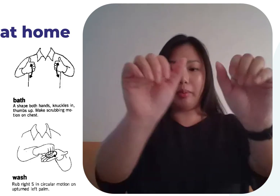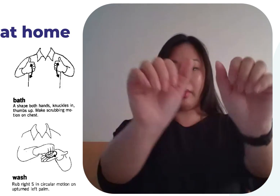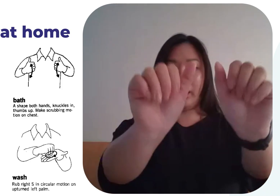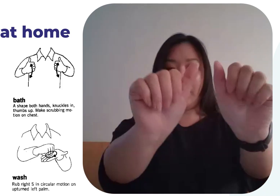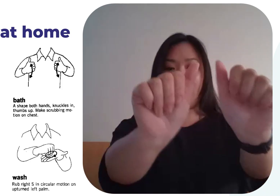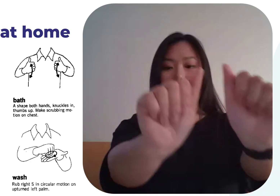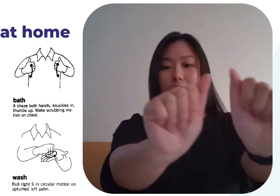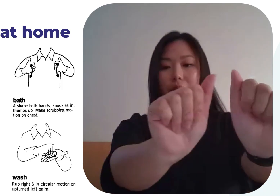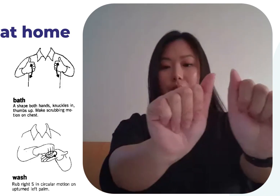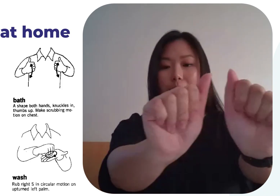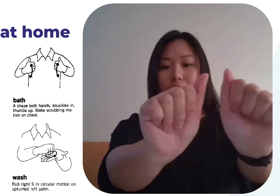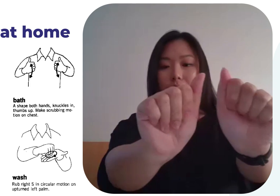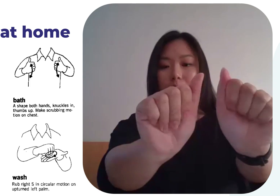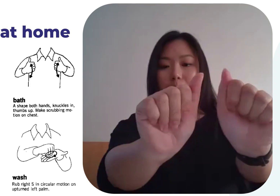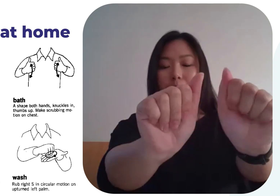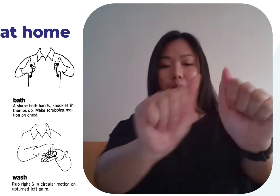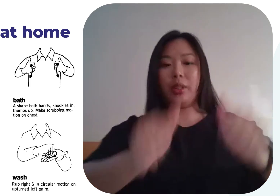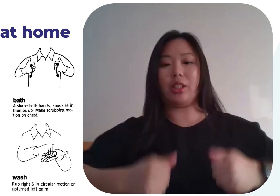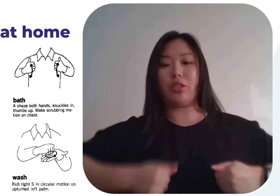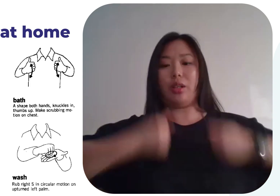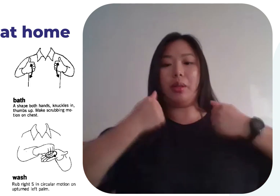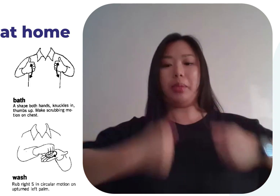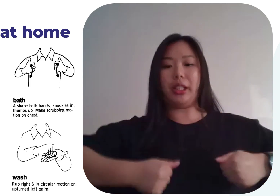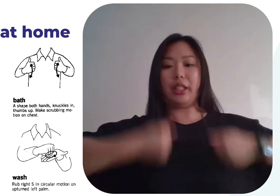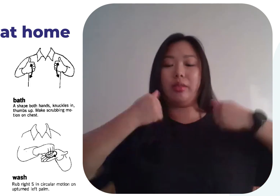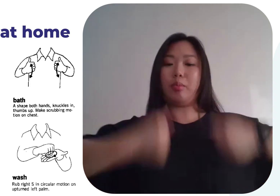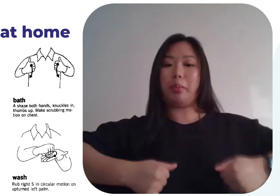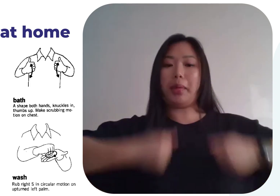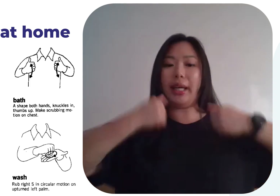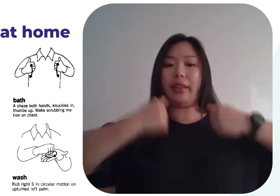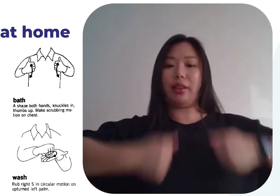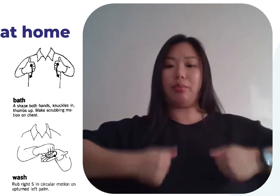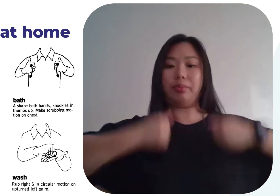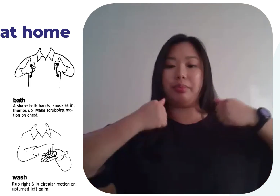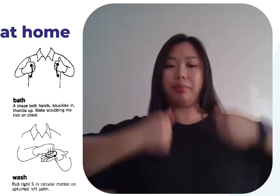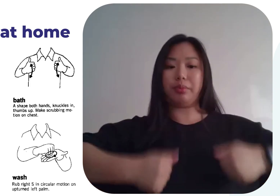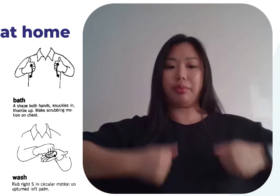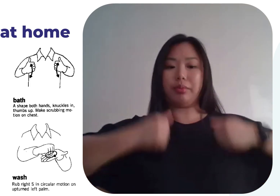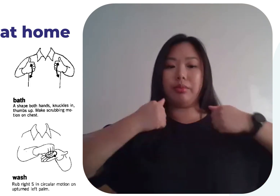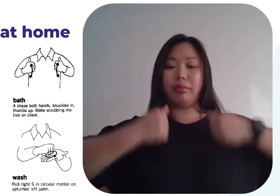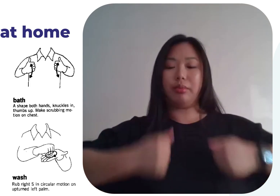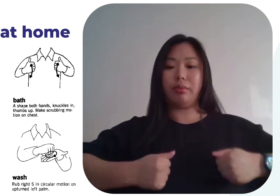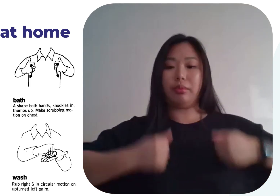Bath, A shape, so thumbs are up, scrub up and down. Bath.